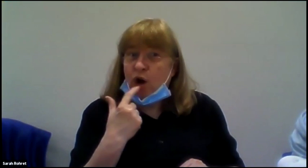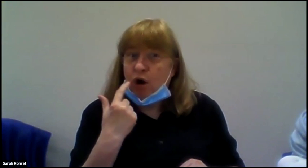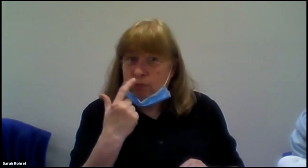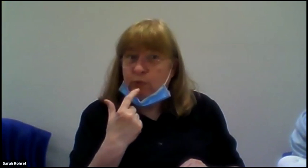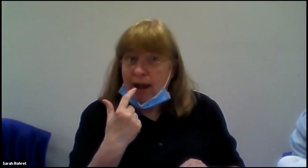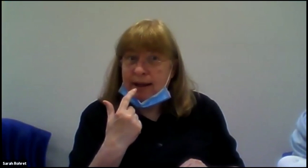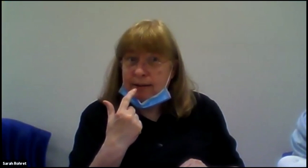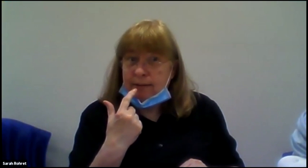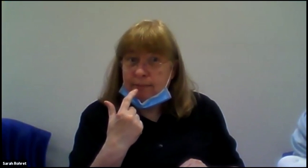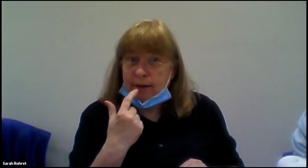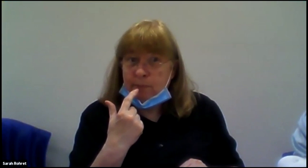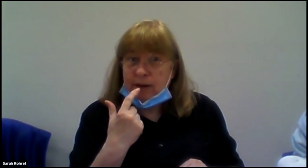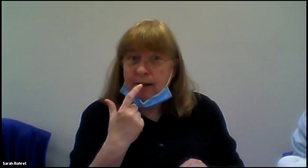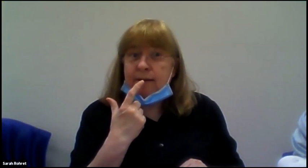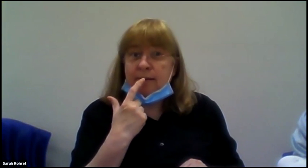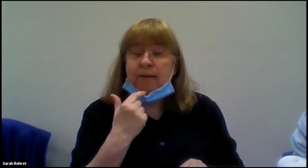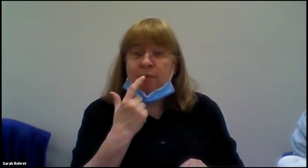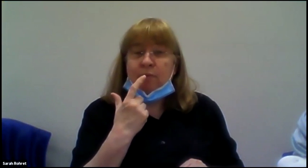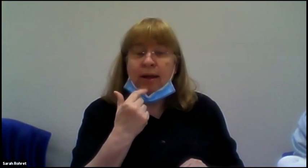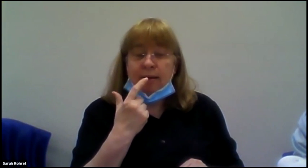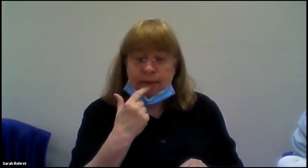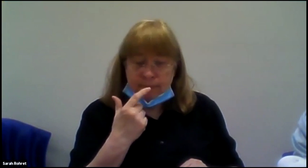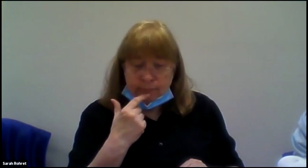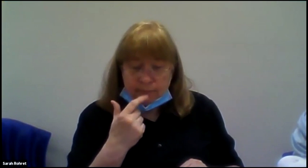dark red lipstick. Red.